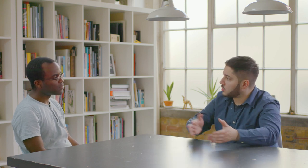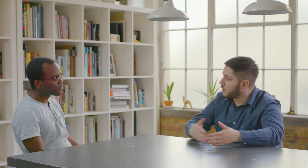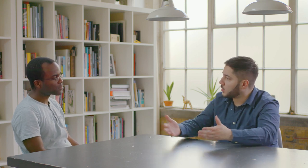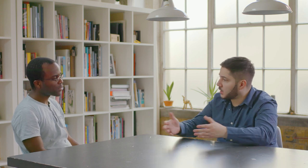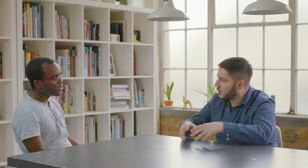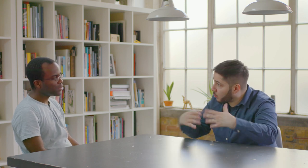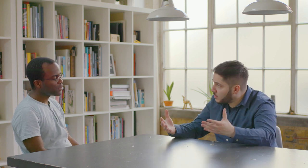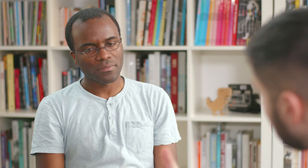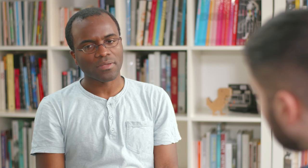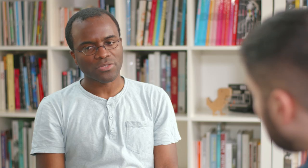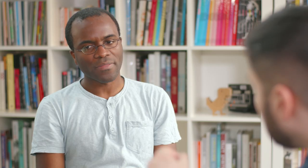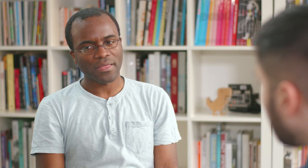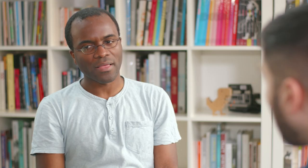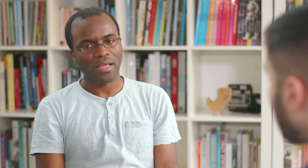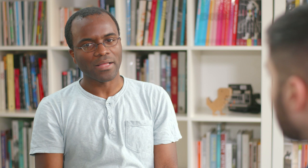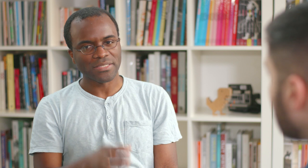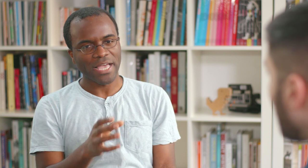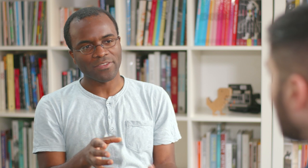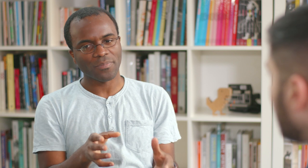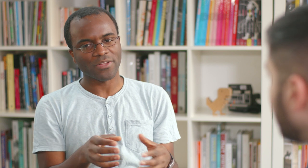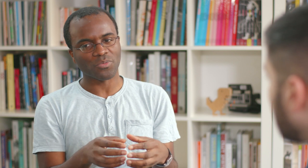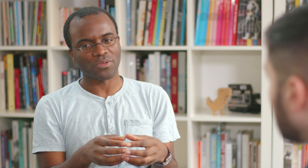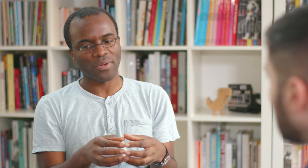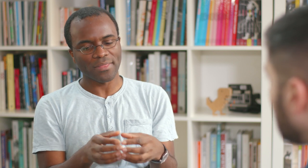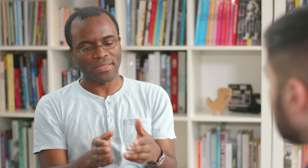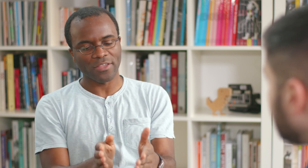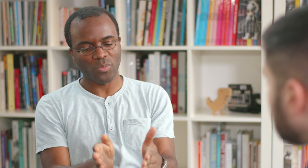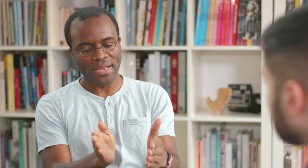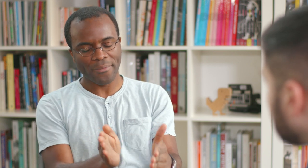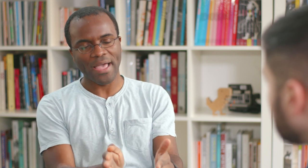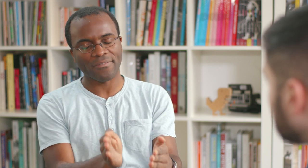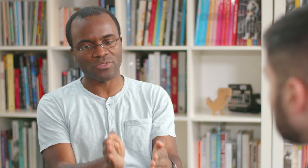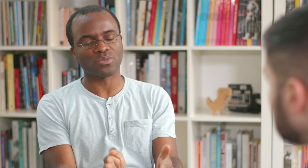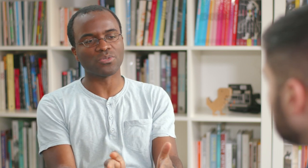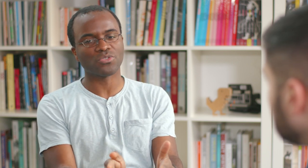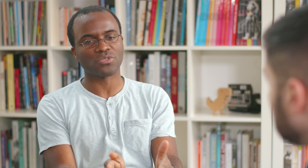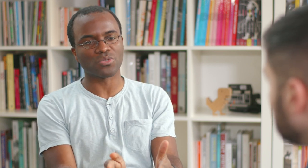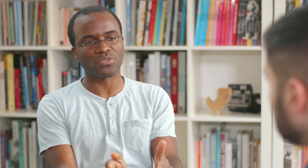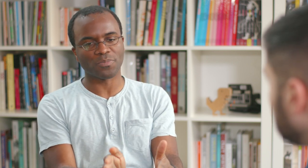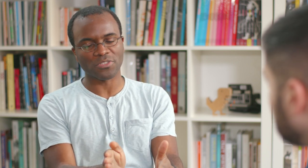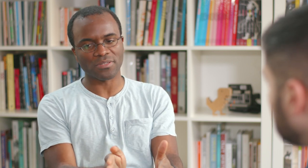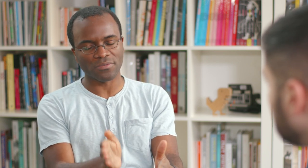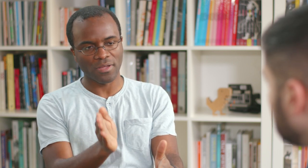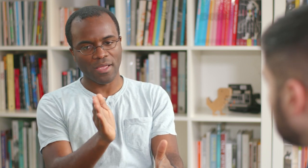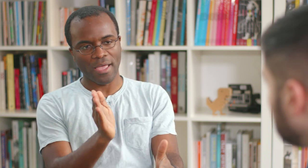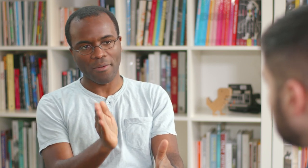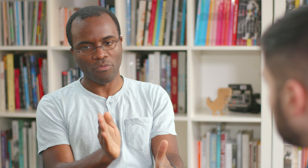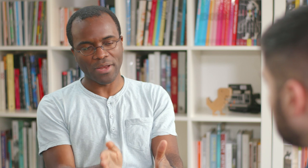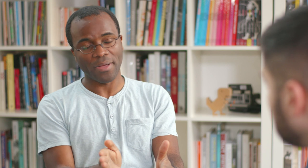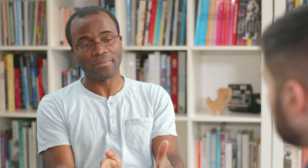to following the web so i think yes but it's the weird thing is we now have the tools to do responsive really well